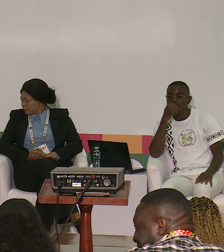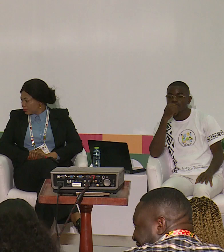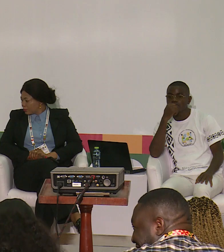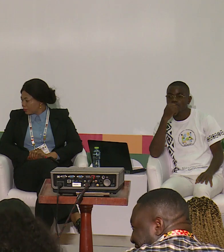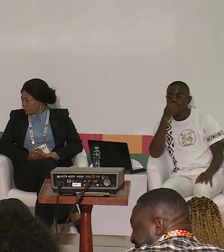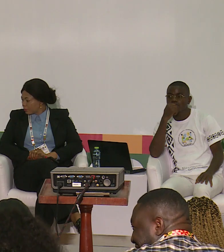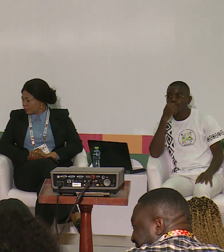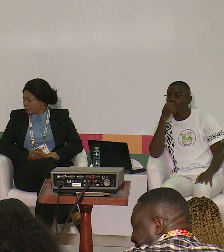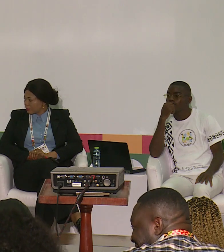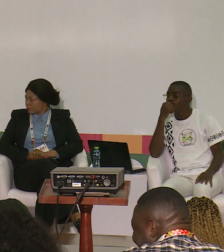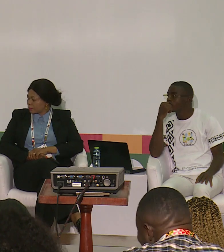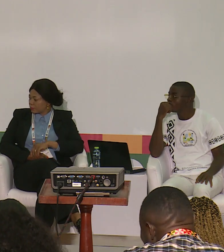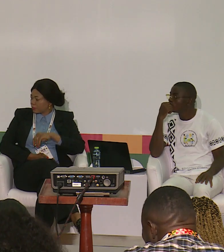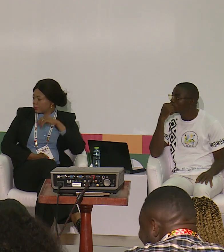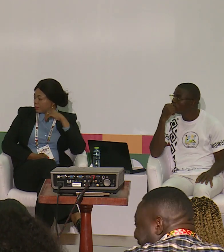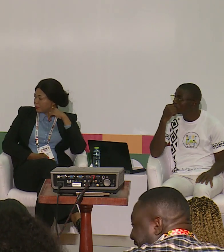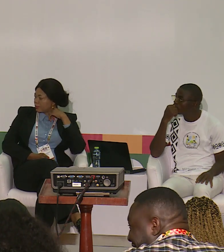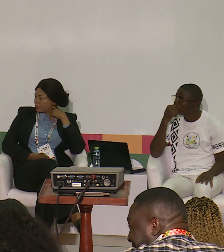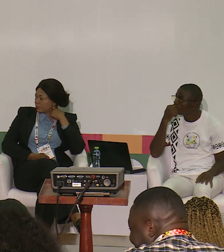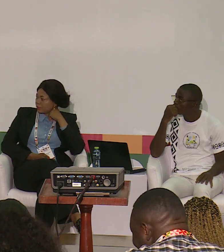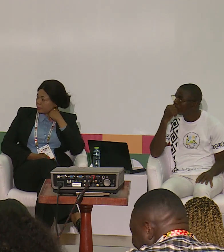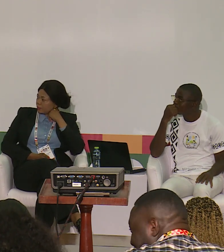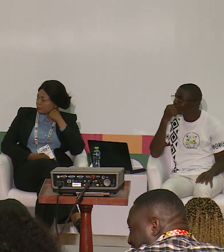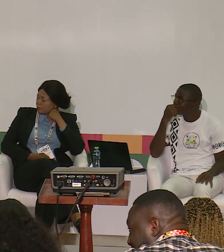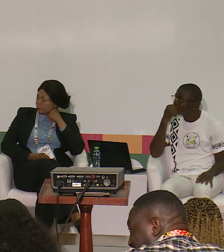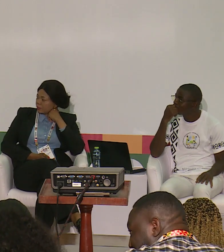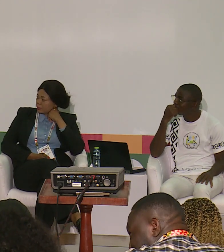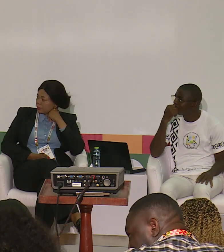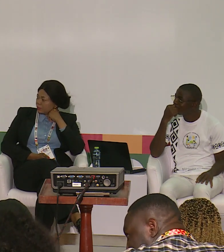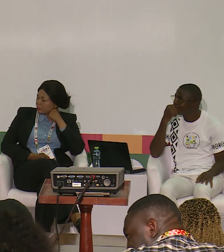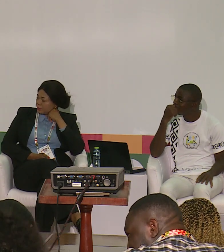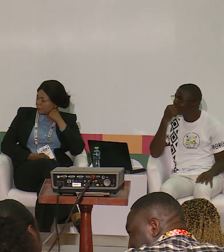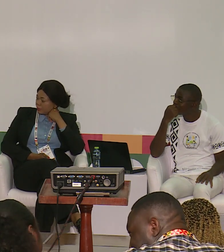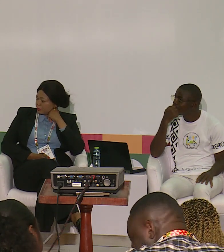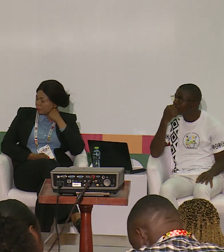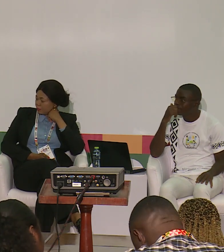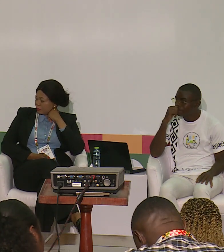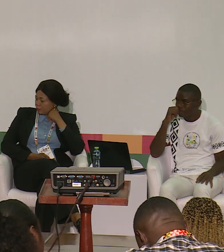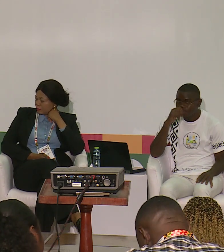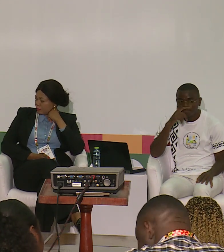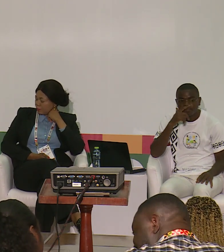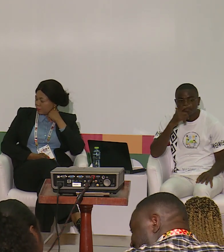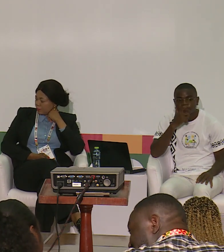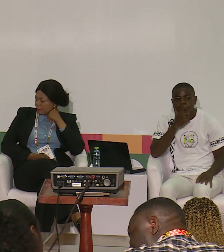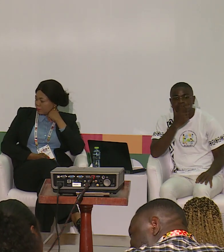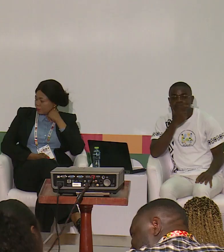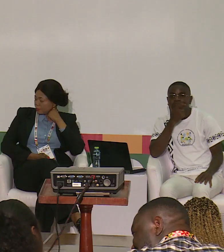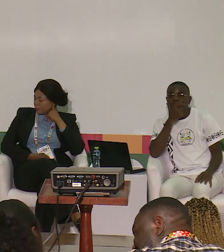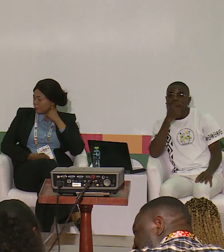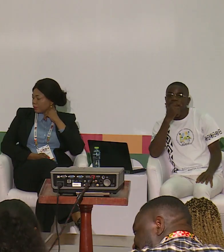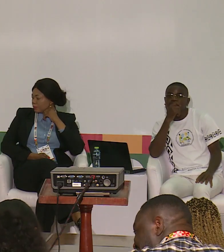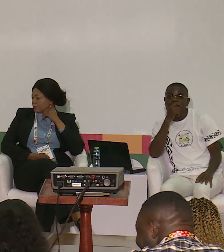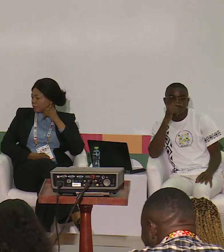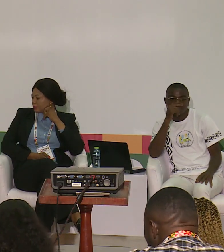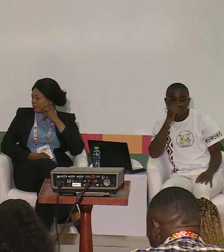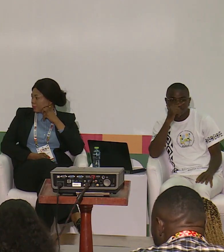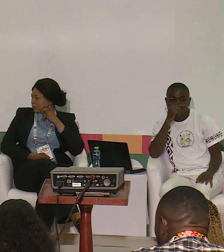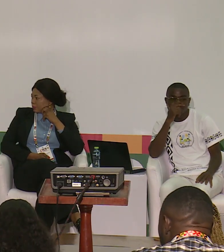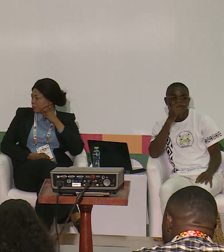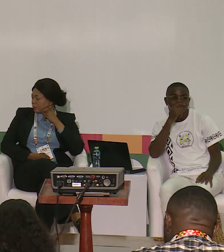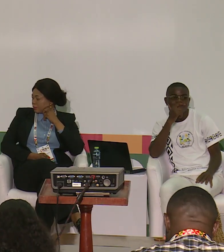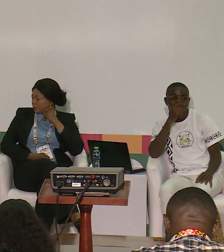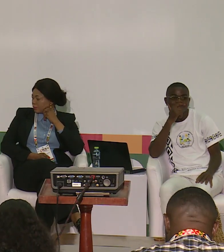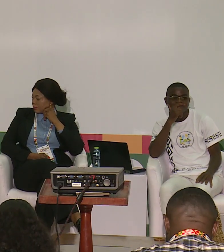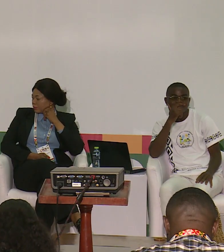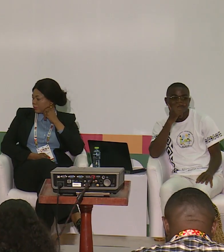you. Thanks a lot, Sharifa. We can see that the information technology is really on the rise, and